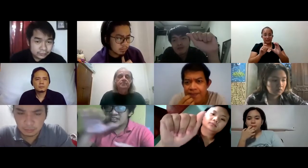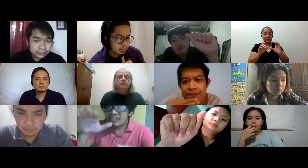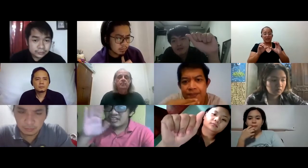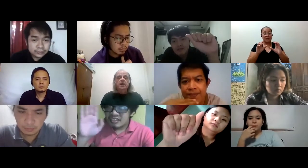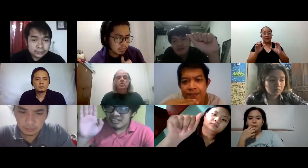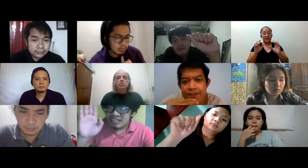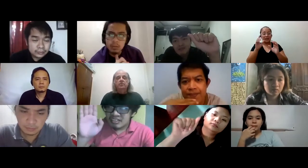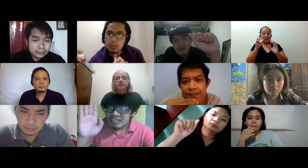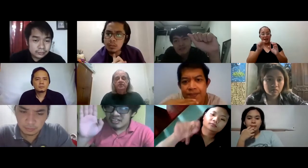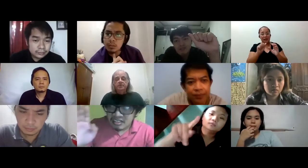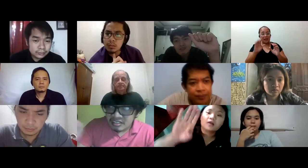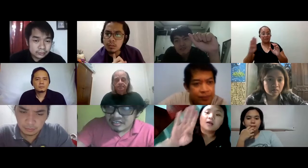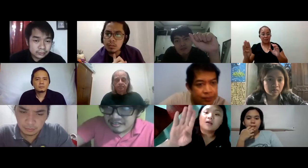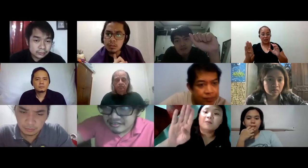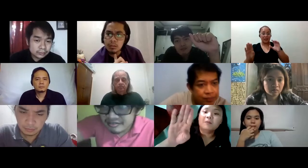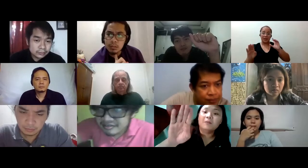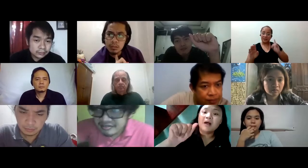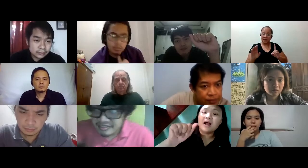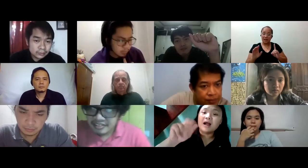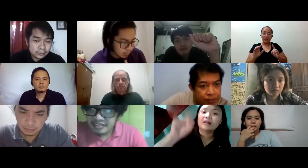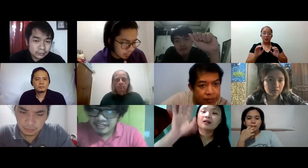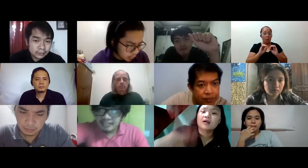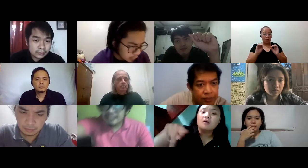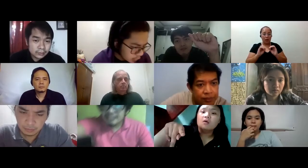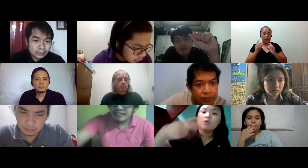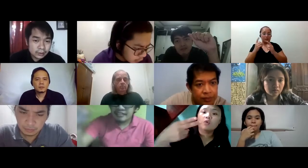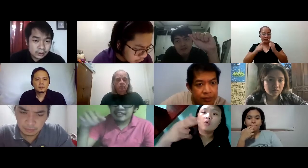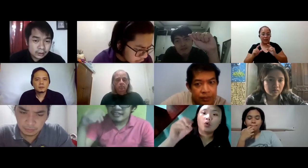B. Encore Village.